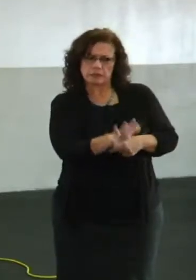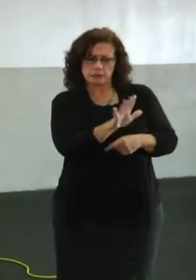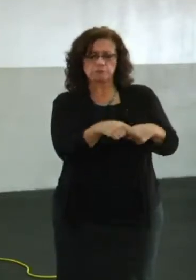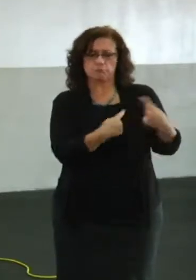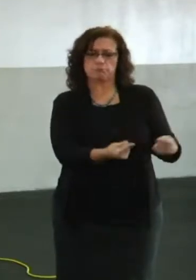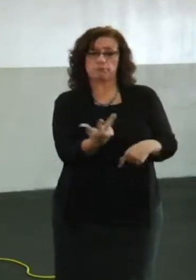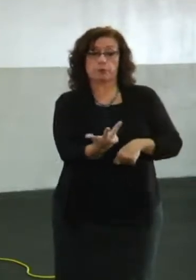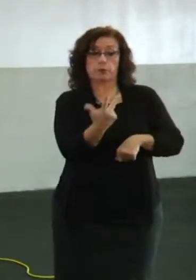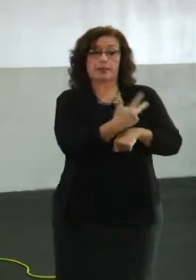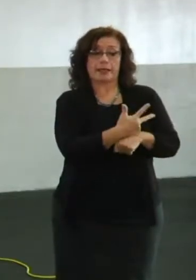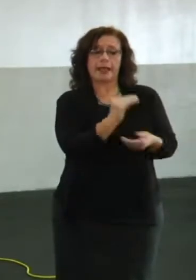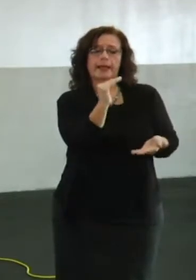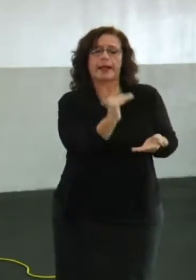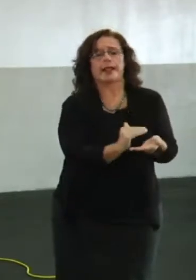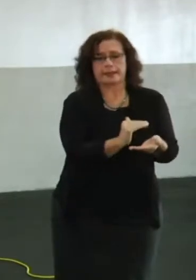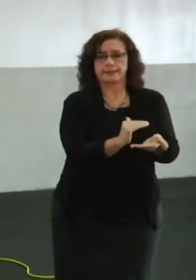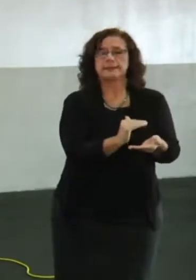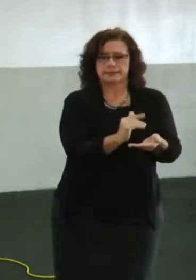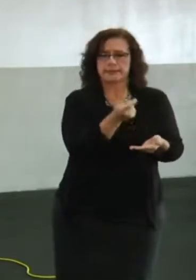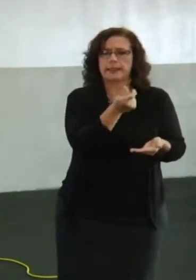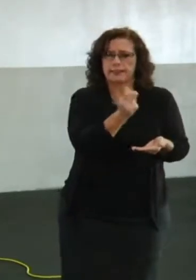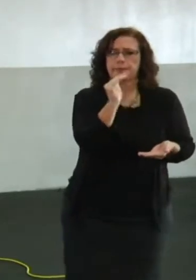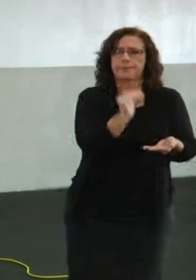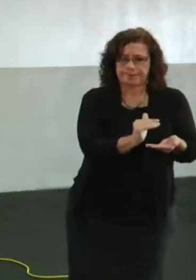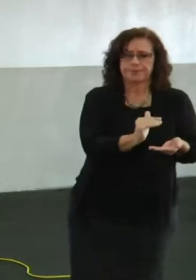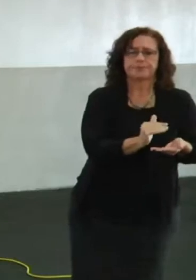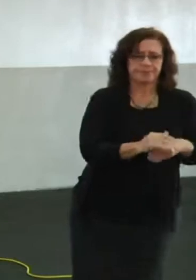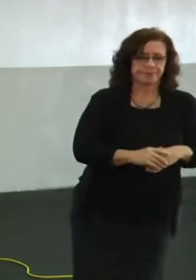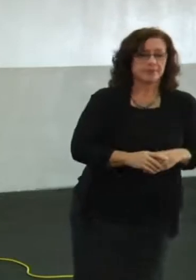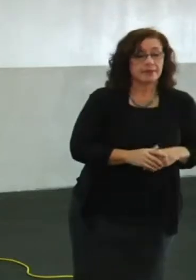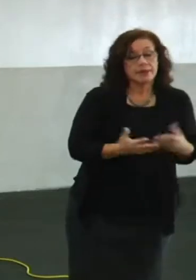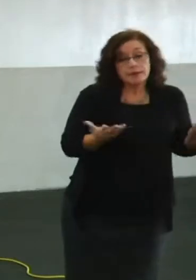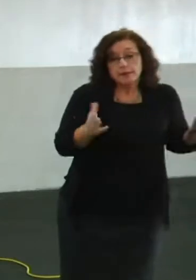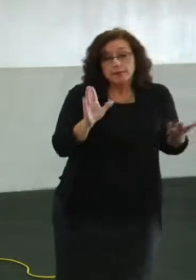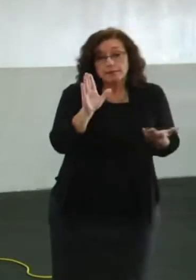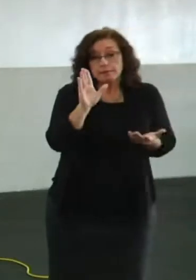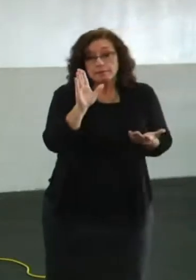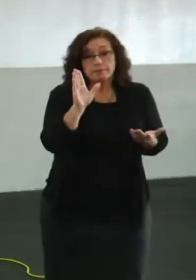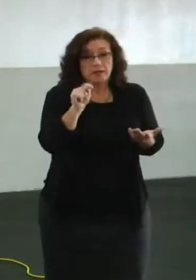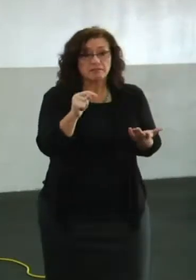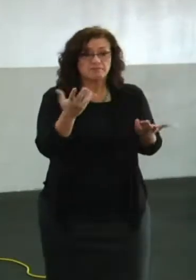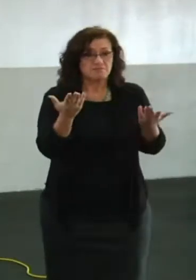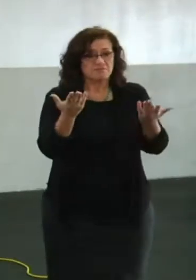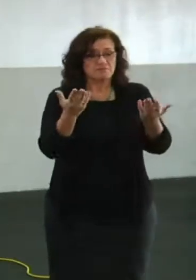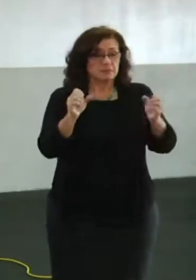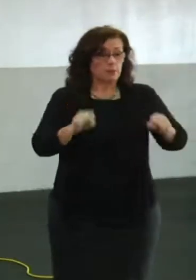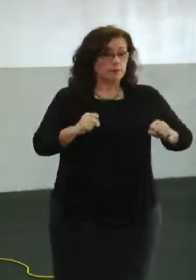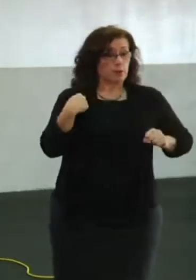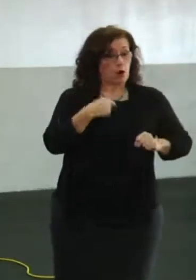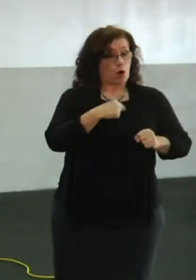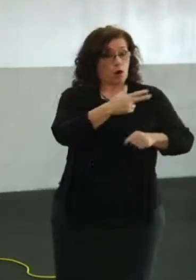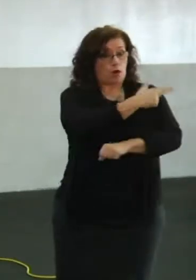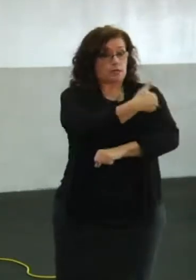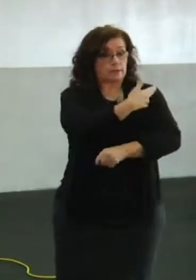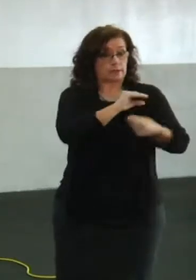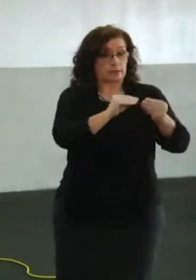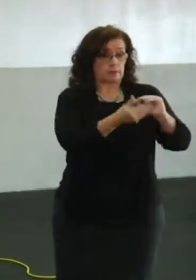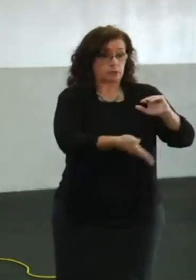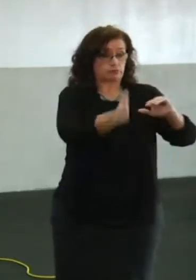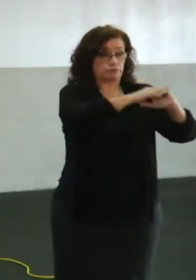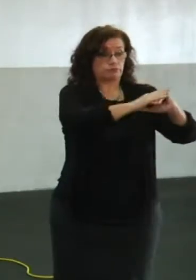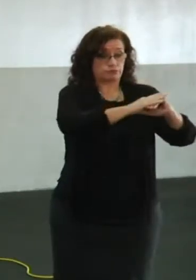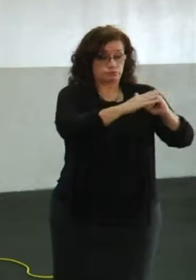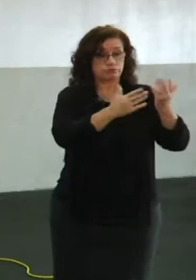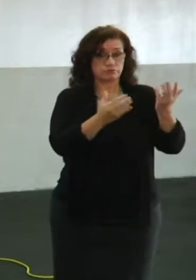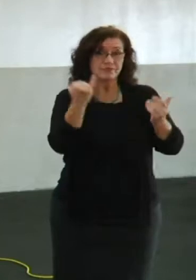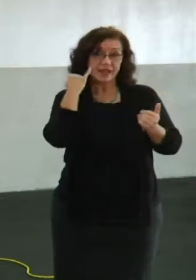have not had a sustained increase in hospitalizations, but that is a real possibility that our hospital numbers will increase. If the pattern holds